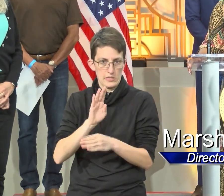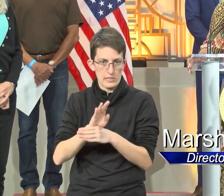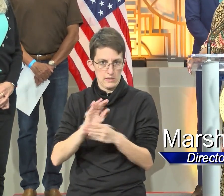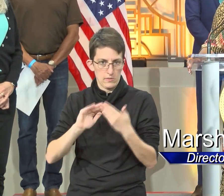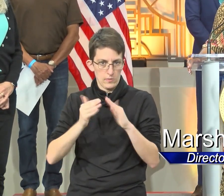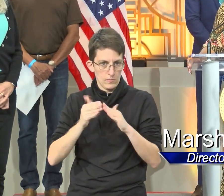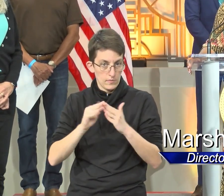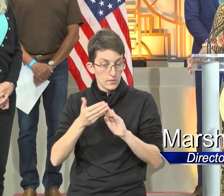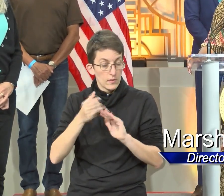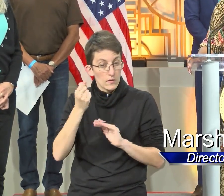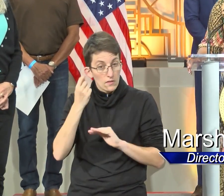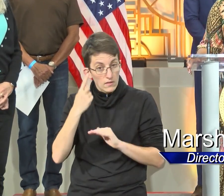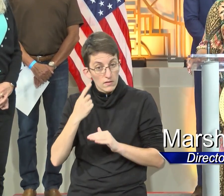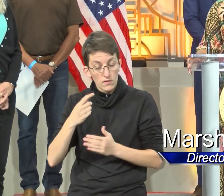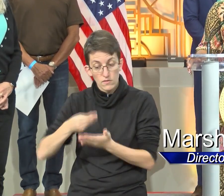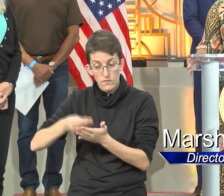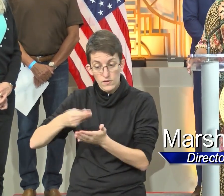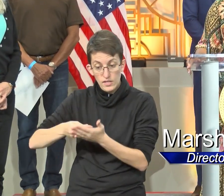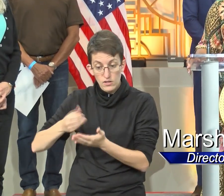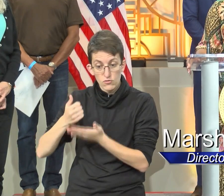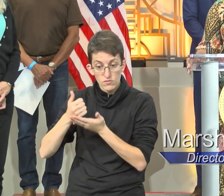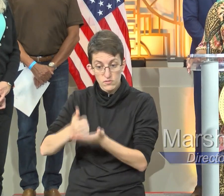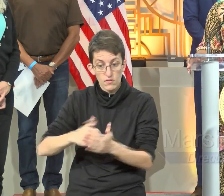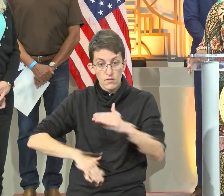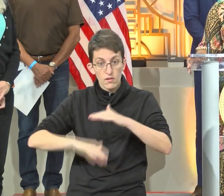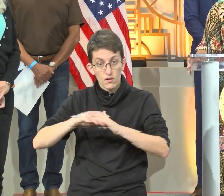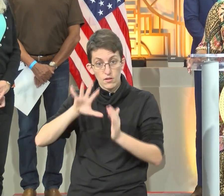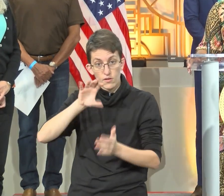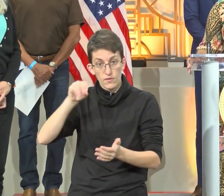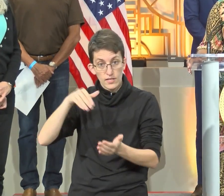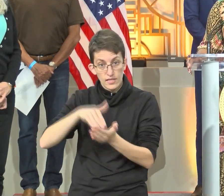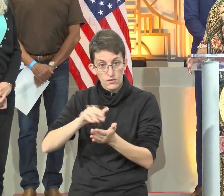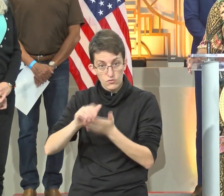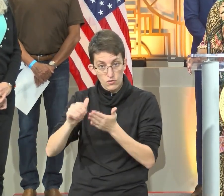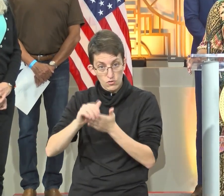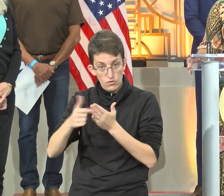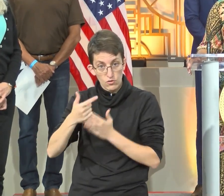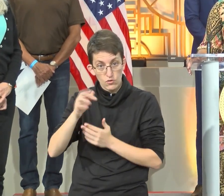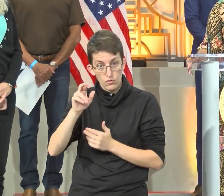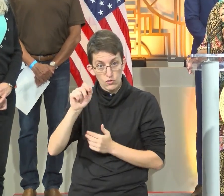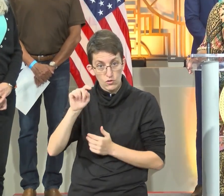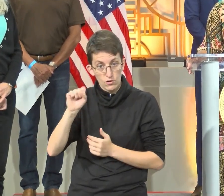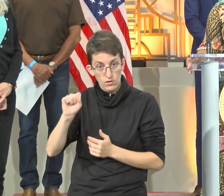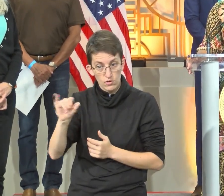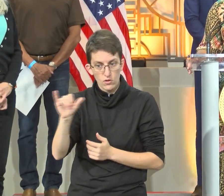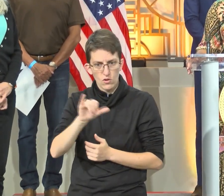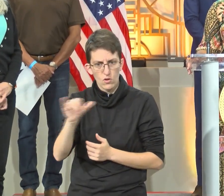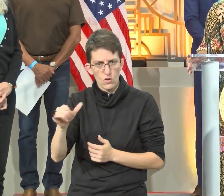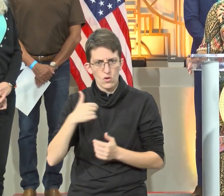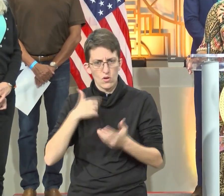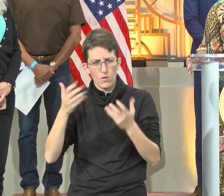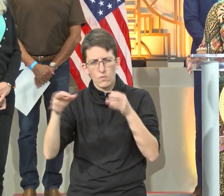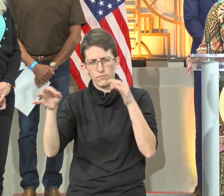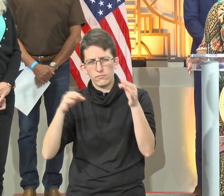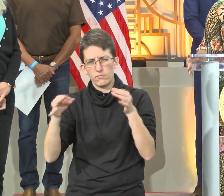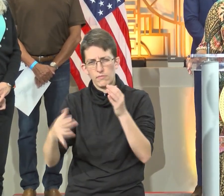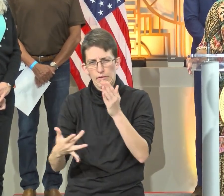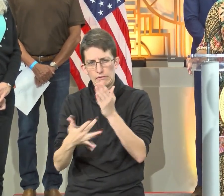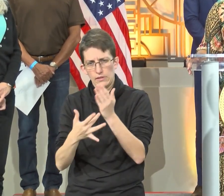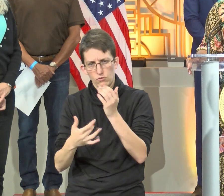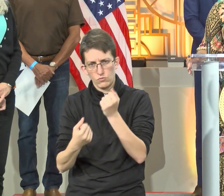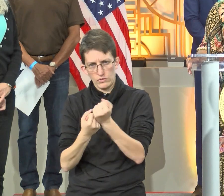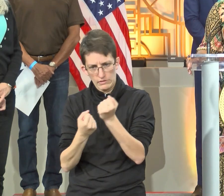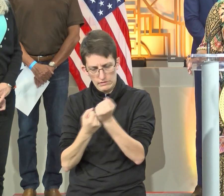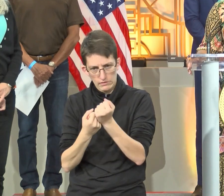addition to the financial assistance of up to $50,000 in grants, I really want to highlight the technical assistance aspect of